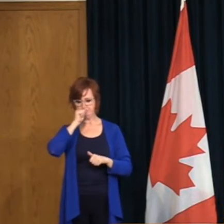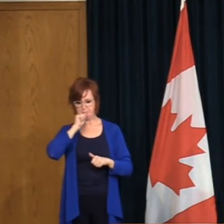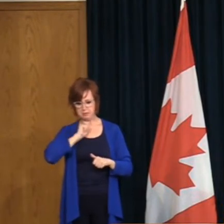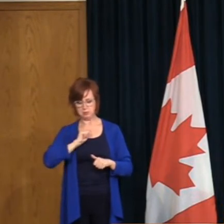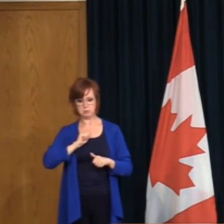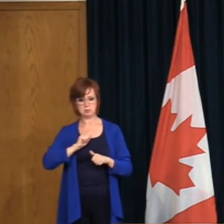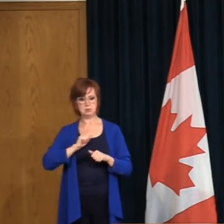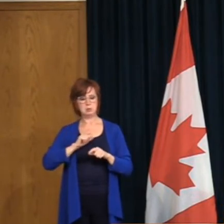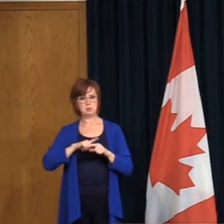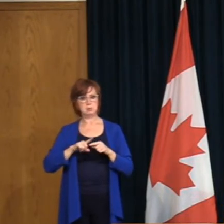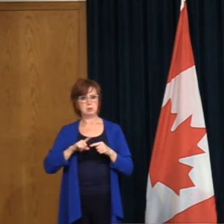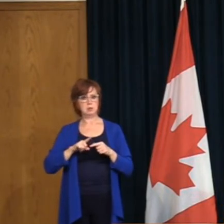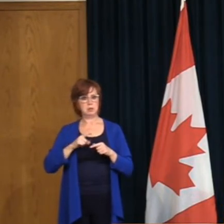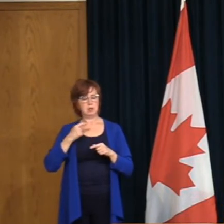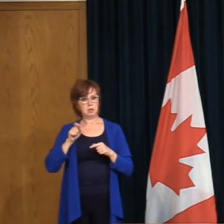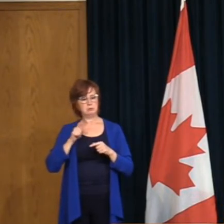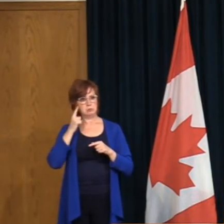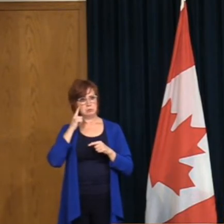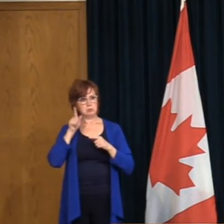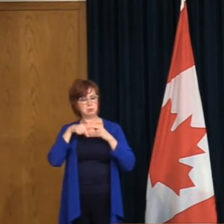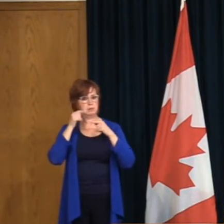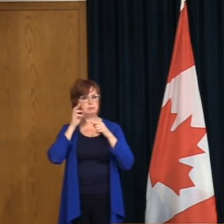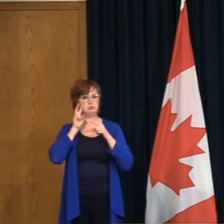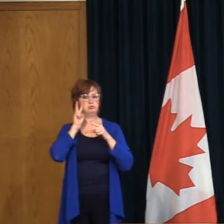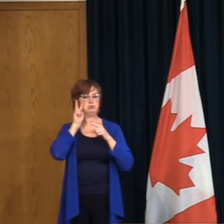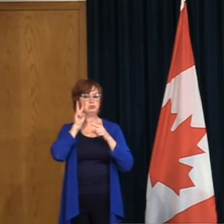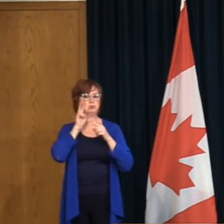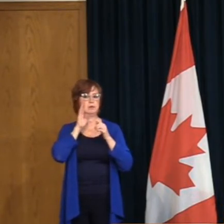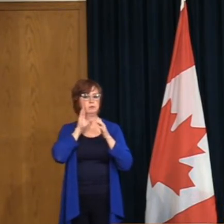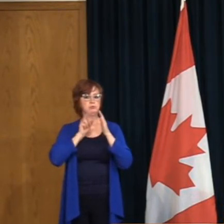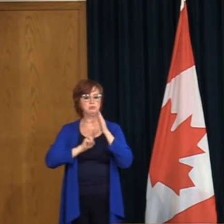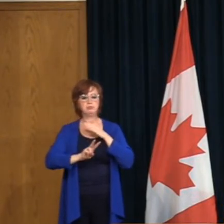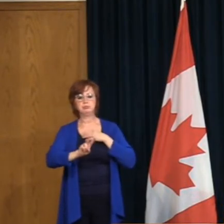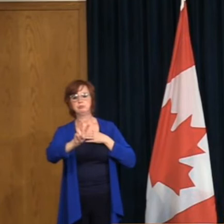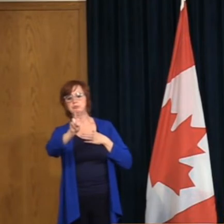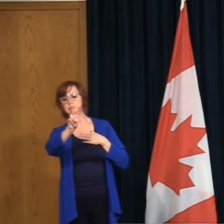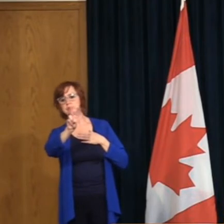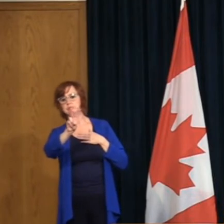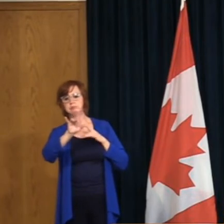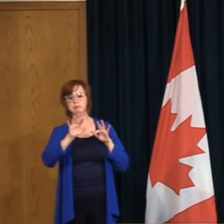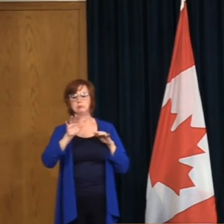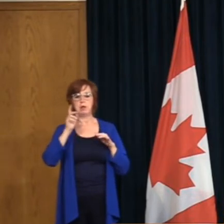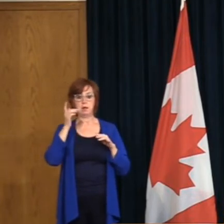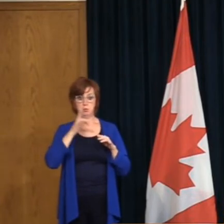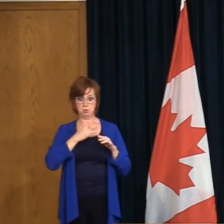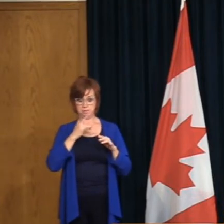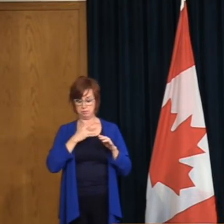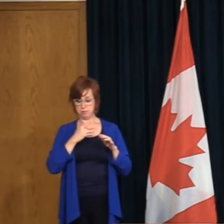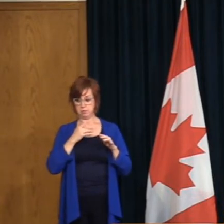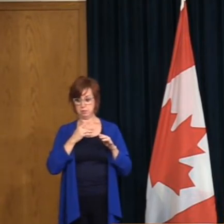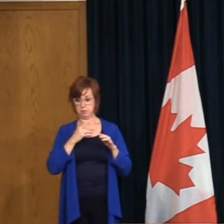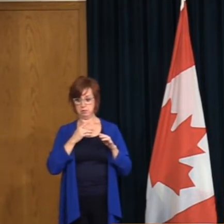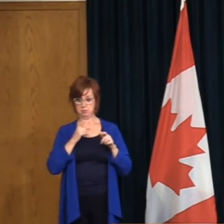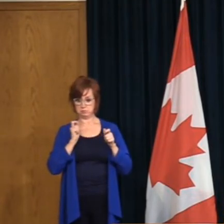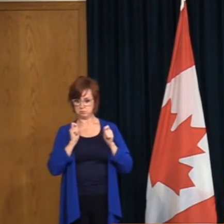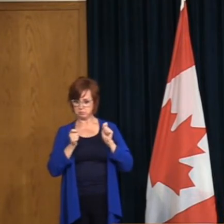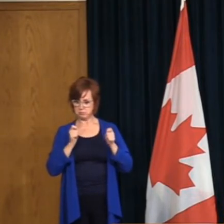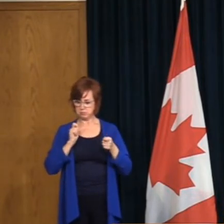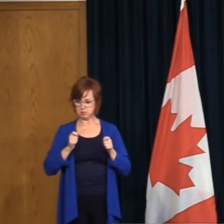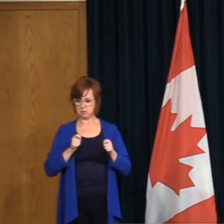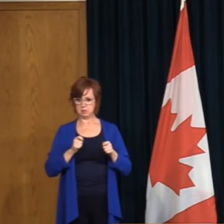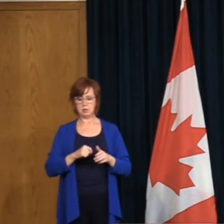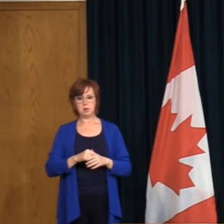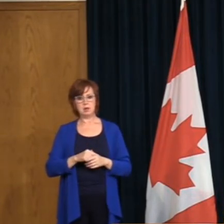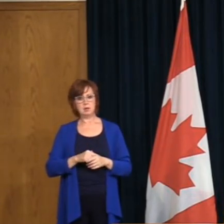in transmission, and we also need to start thinking ahead now that how do we then adjust to that, either as customers who visit a